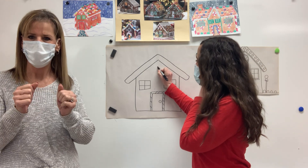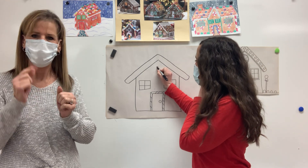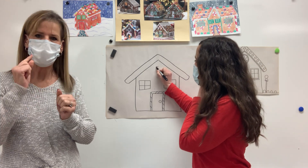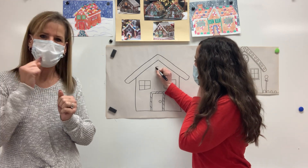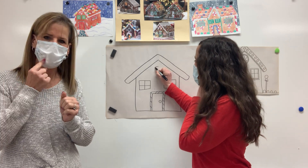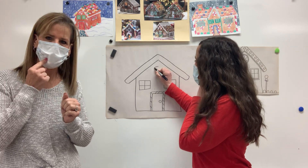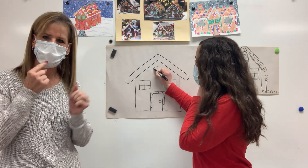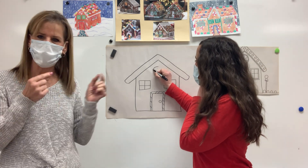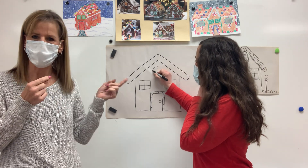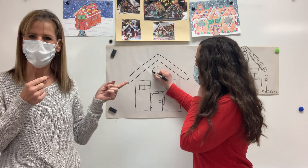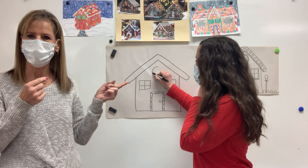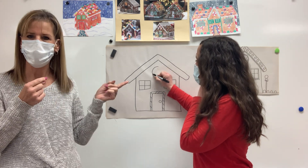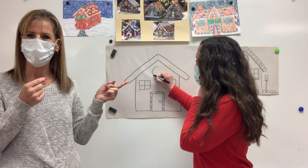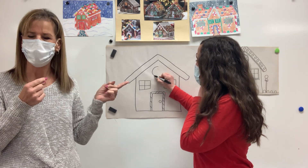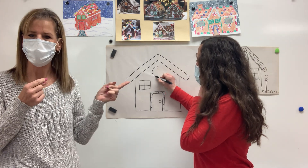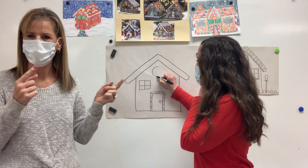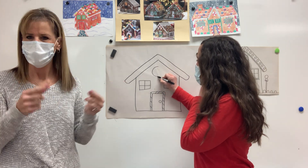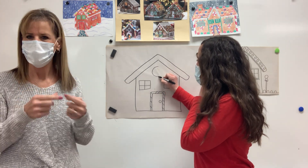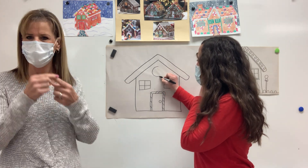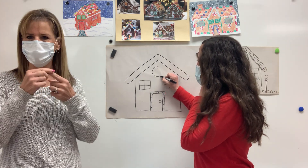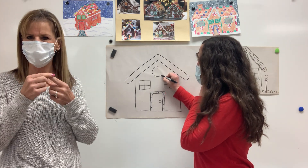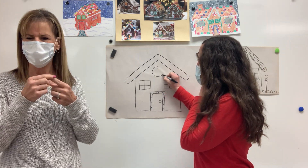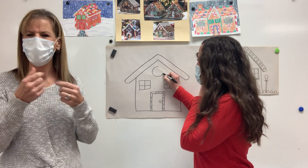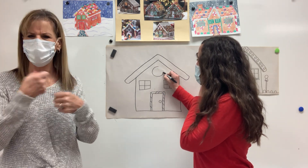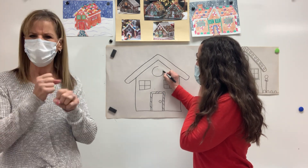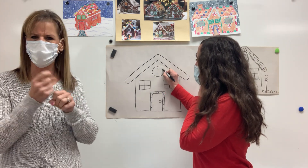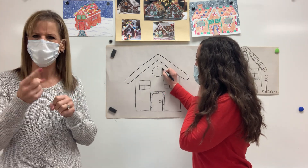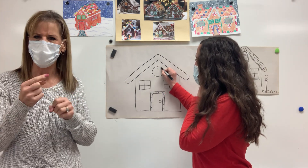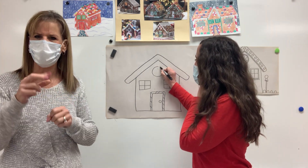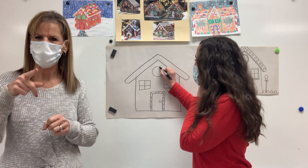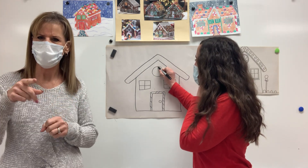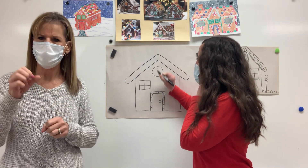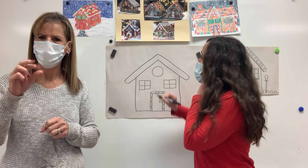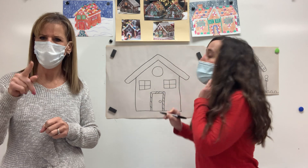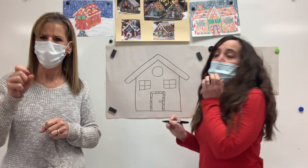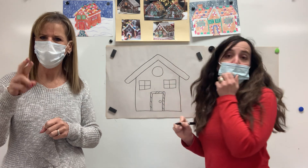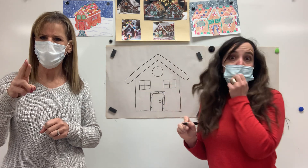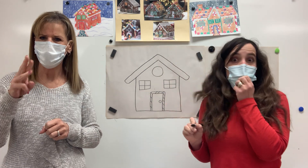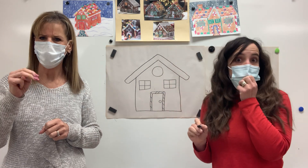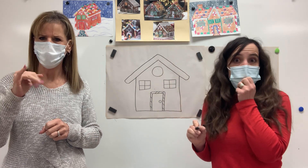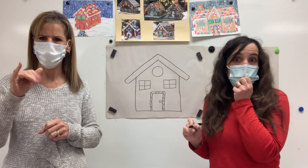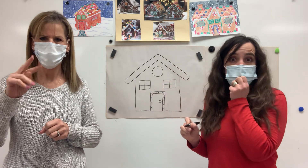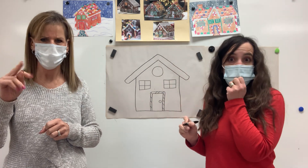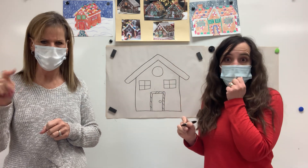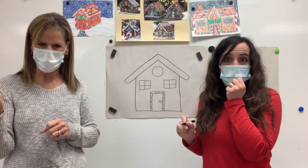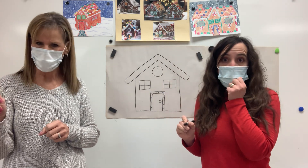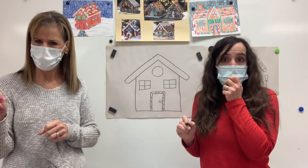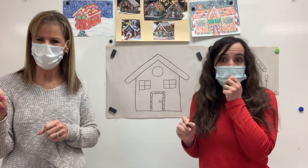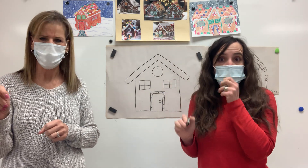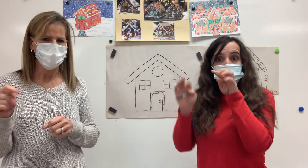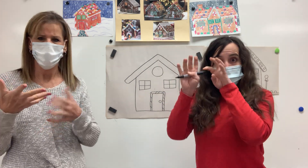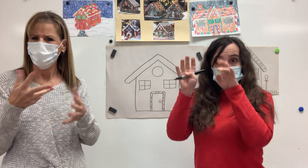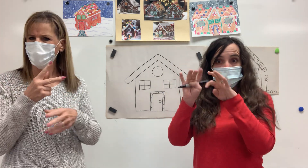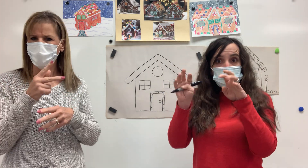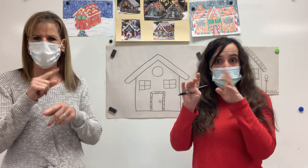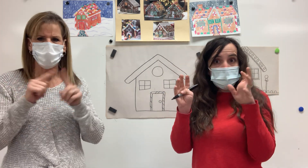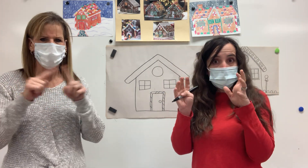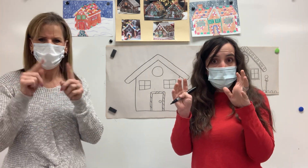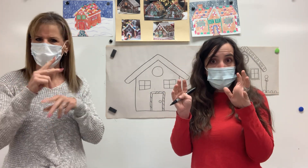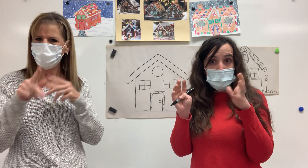here, a special candy. I'm gonna make mine a peppermint candy, but if you wanna make yours a different type of candy or several candies in a